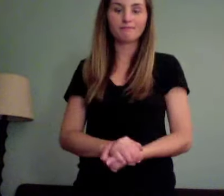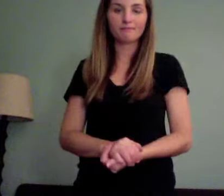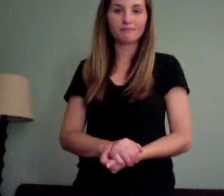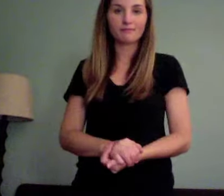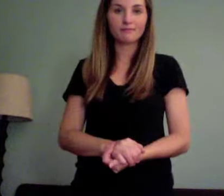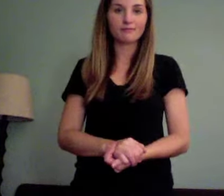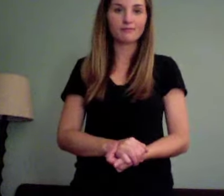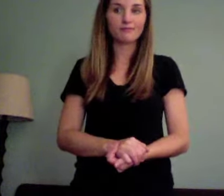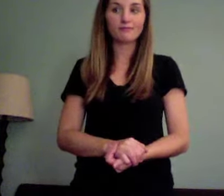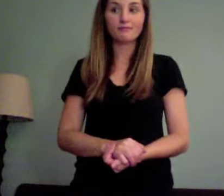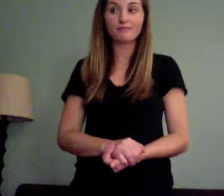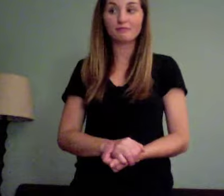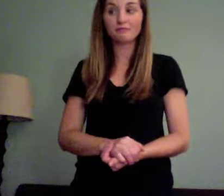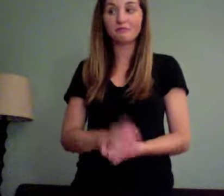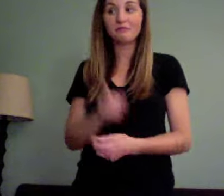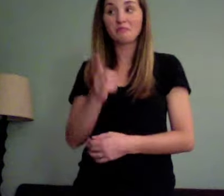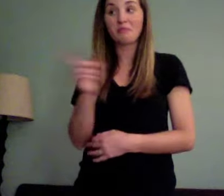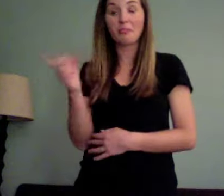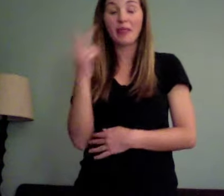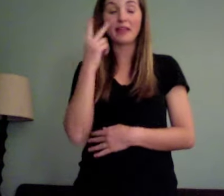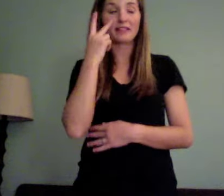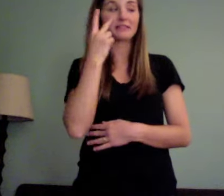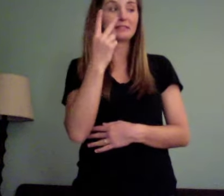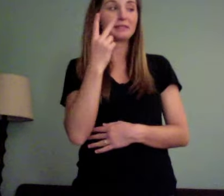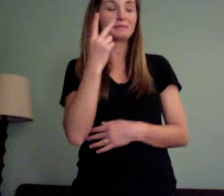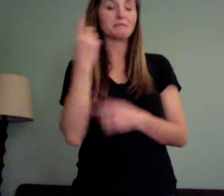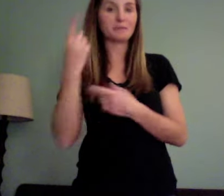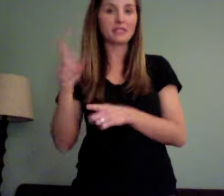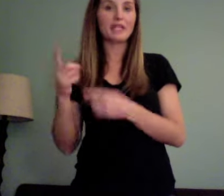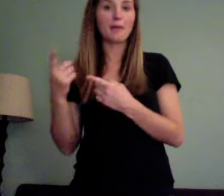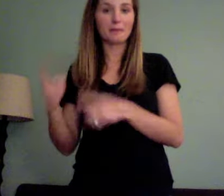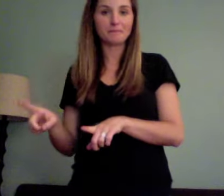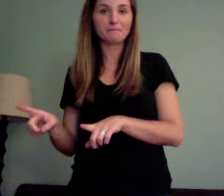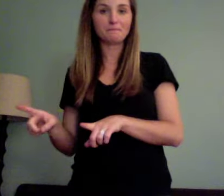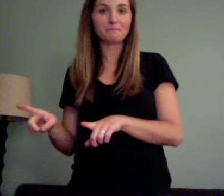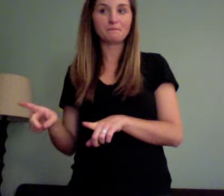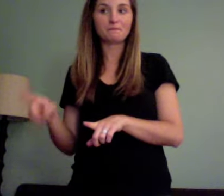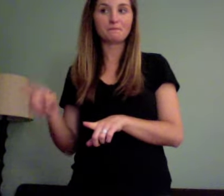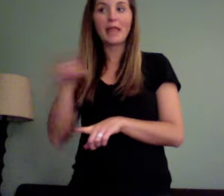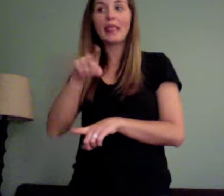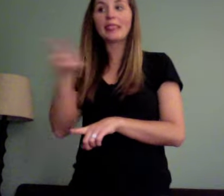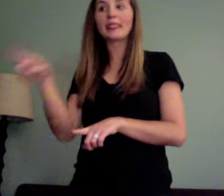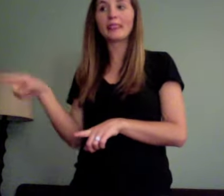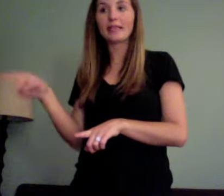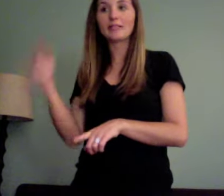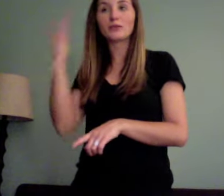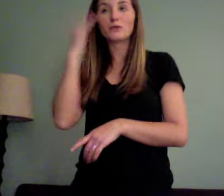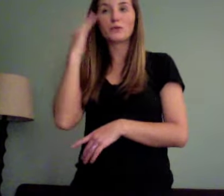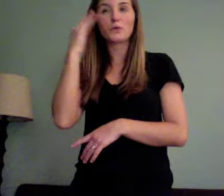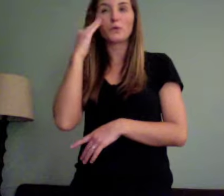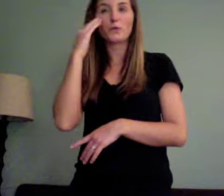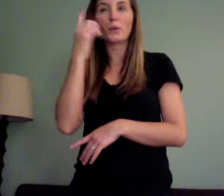They'd seen this happen before. They knew who the voice belonged to. They knew something.